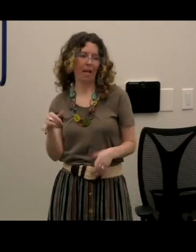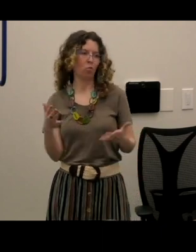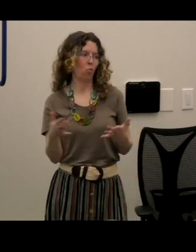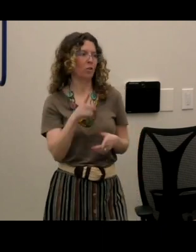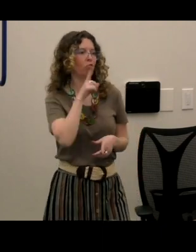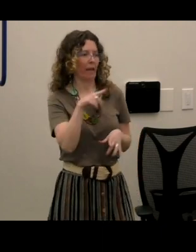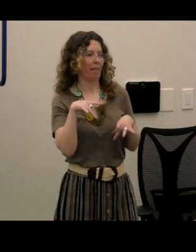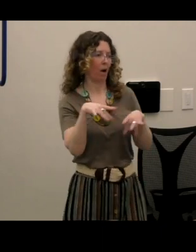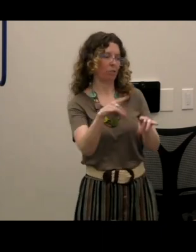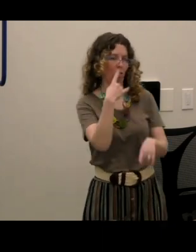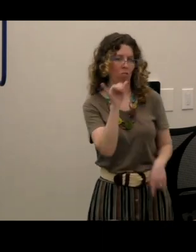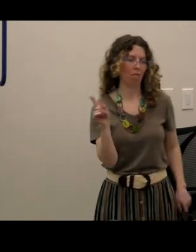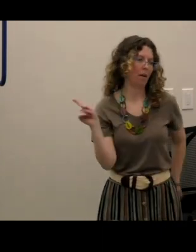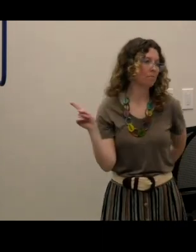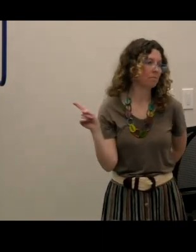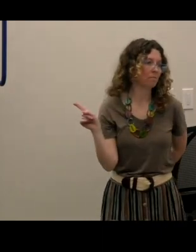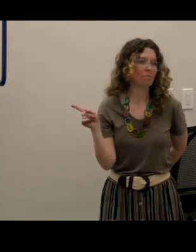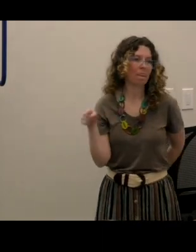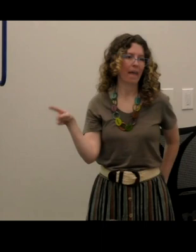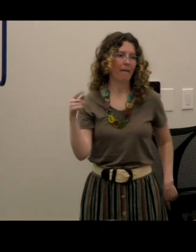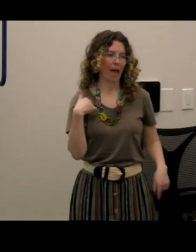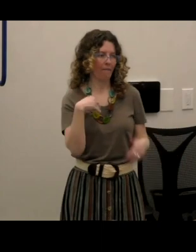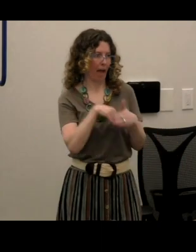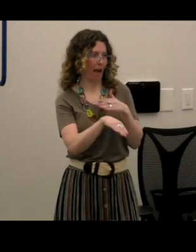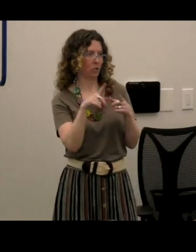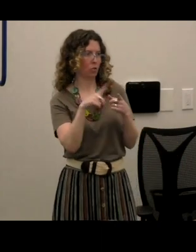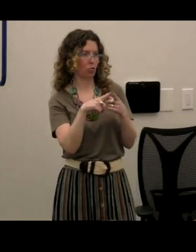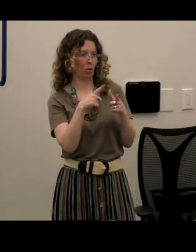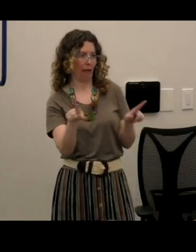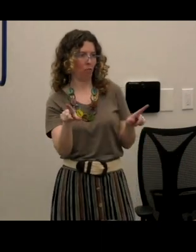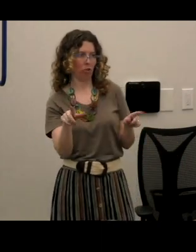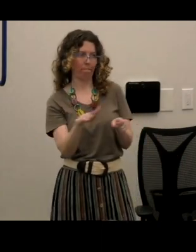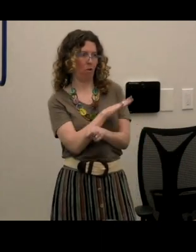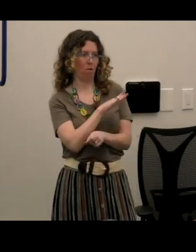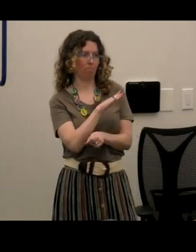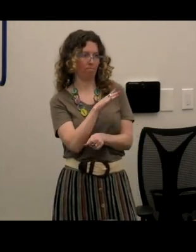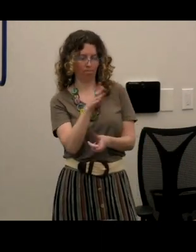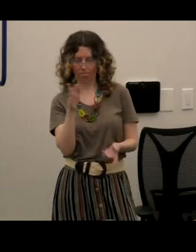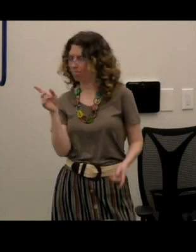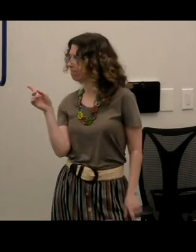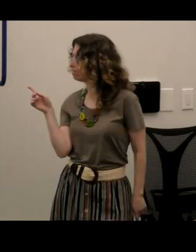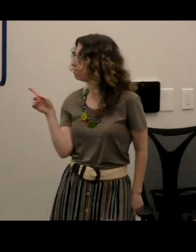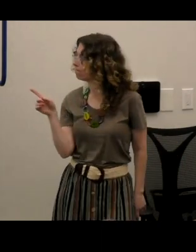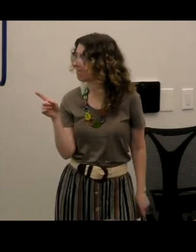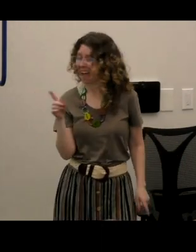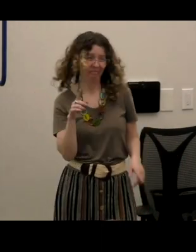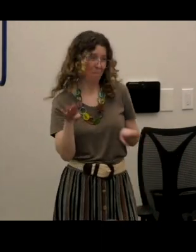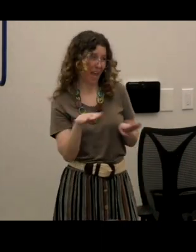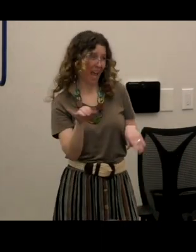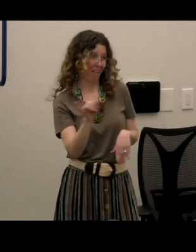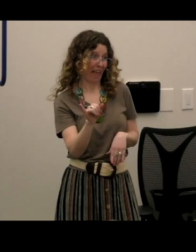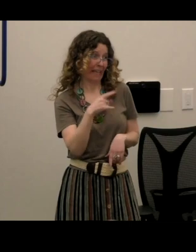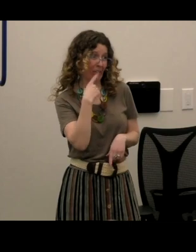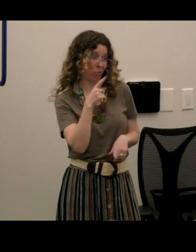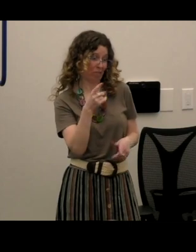for a little kid. That is what language acquisition looks like. They have access to language right from the